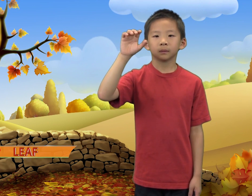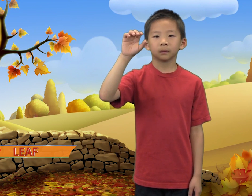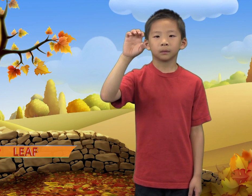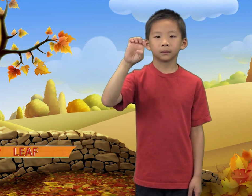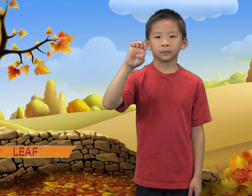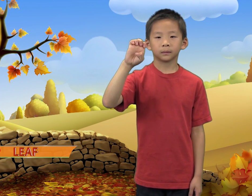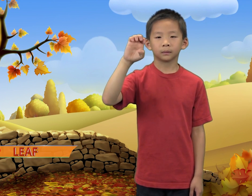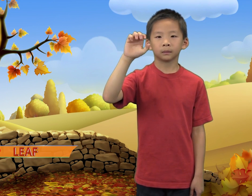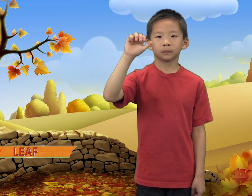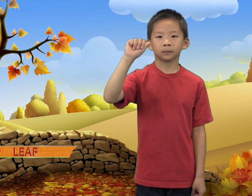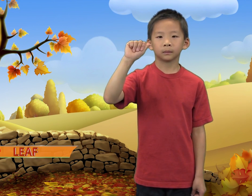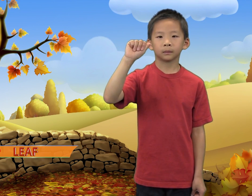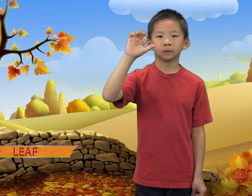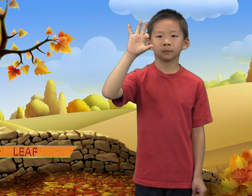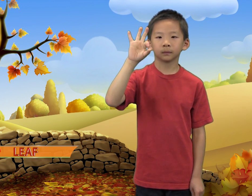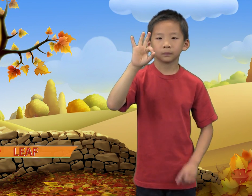Leaf.